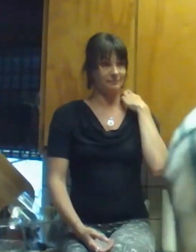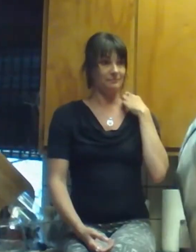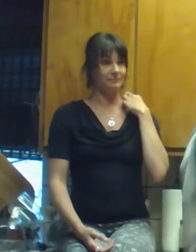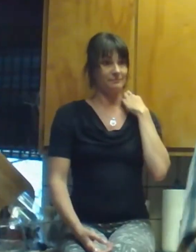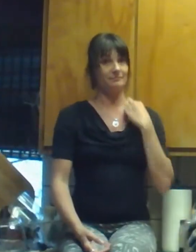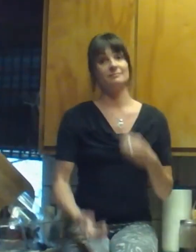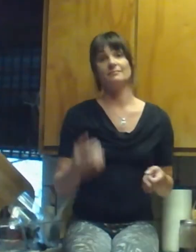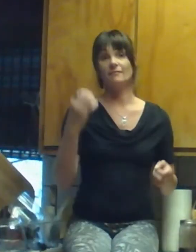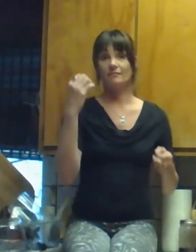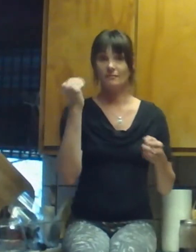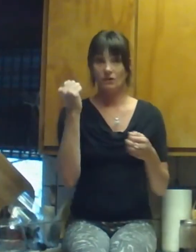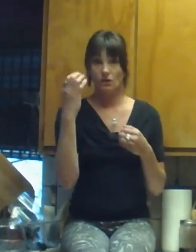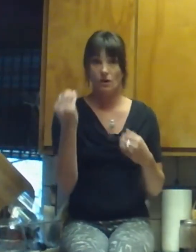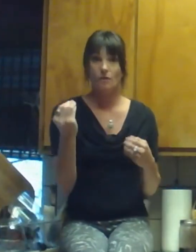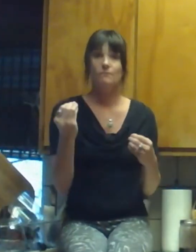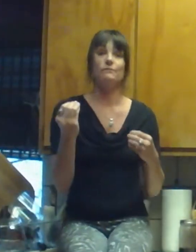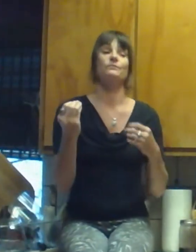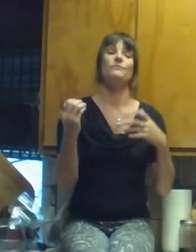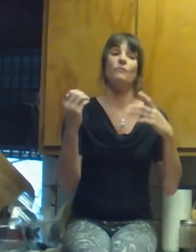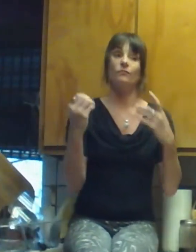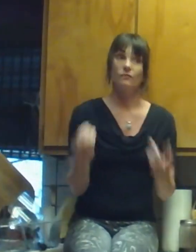So how long do you do that for? Well,